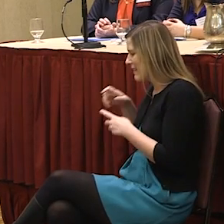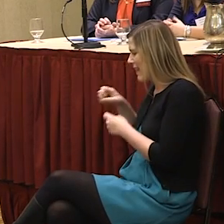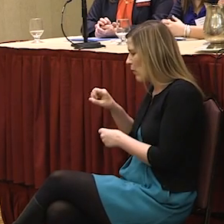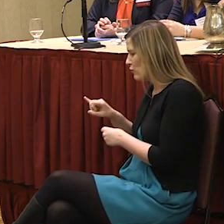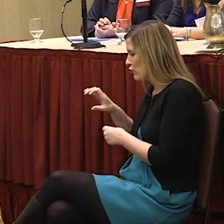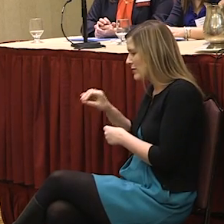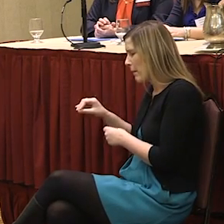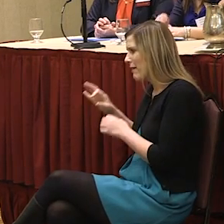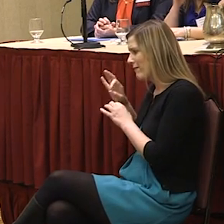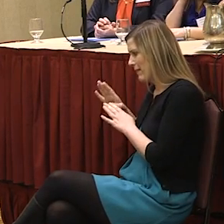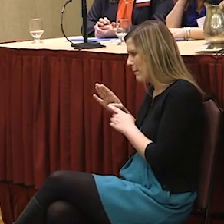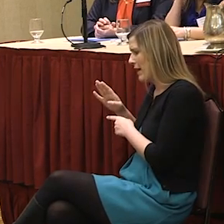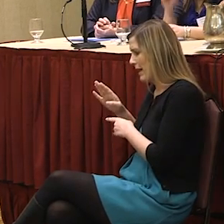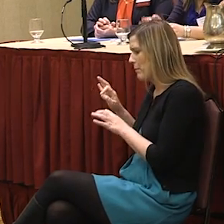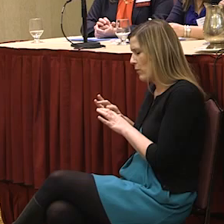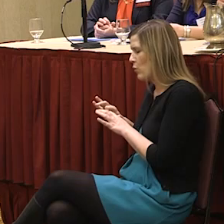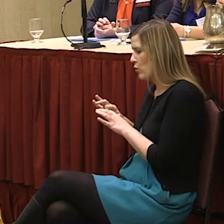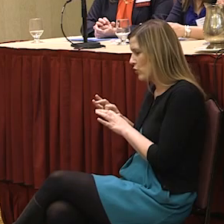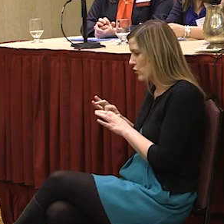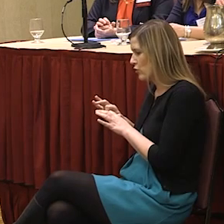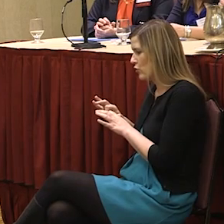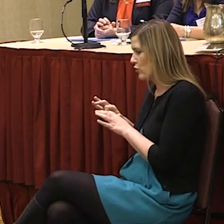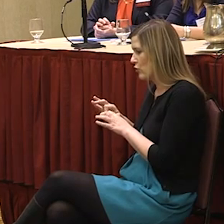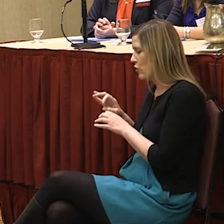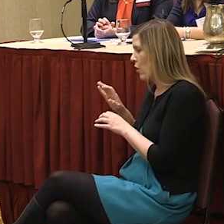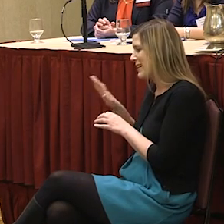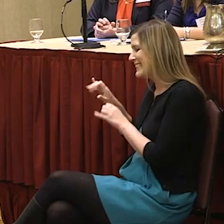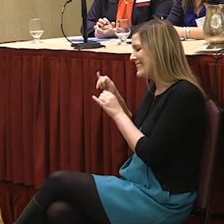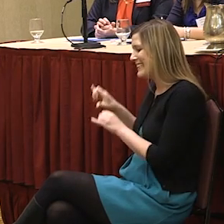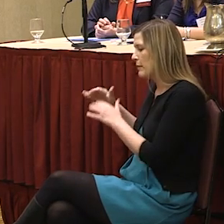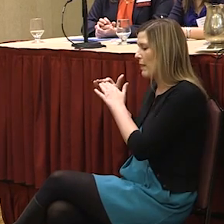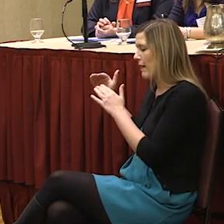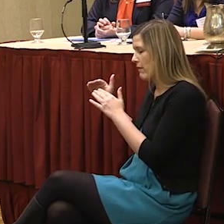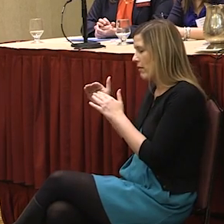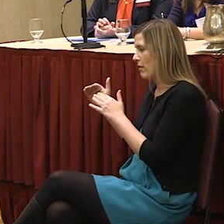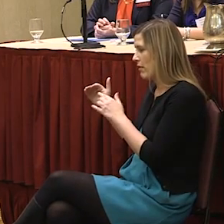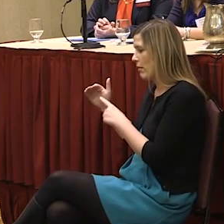themselves are giving us feedback at an aggregate level on whether these